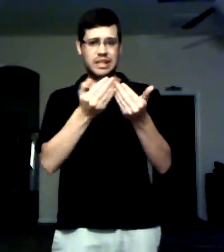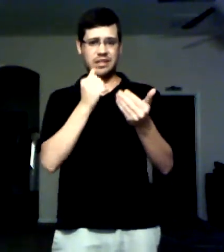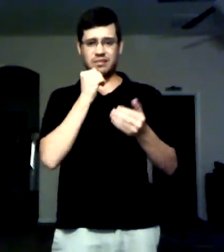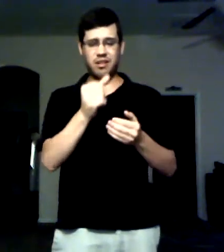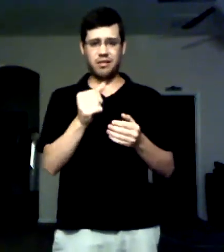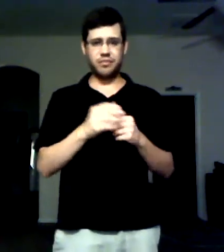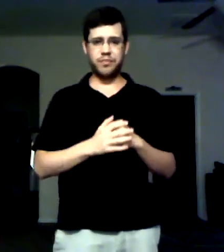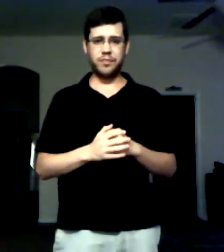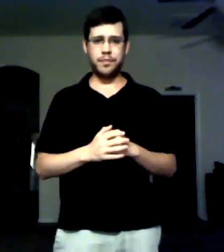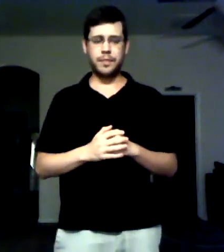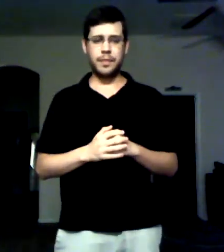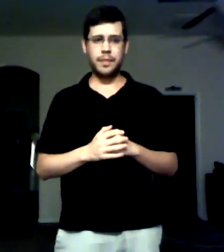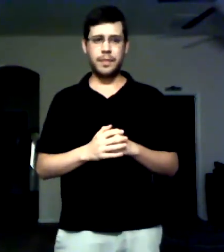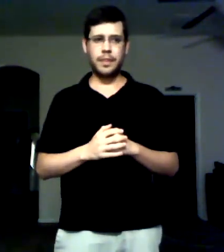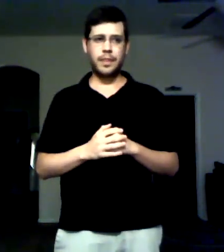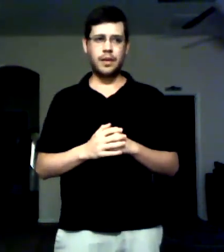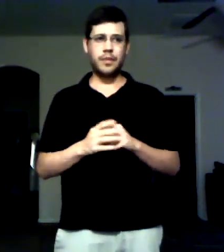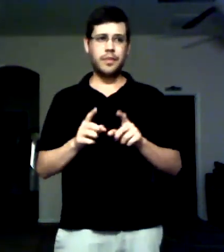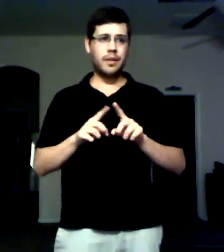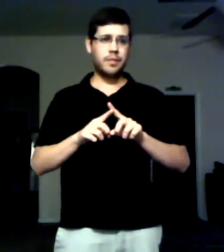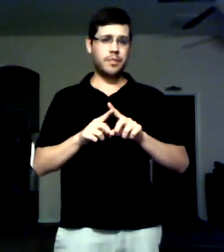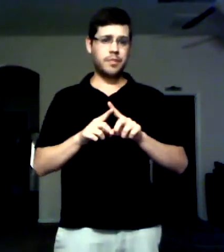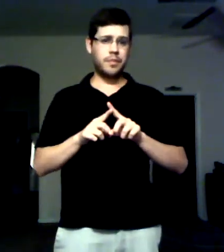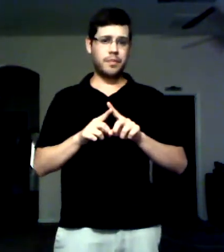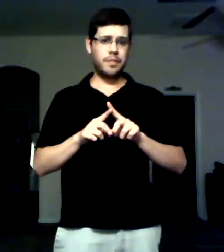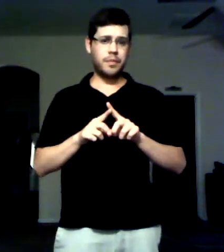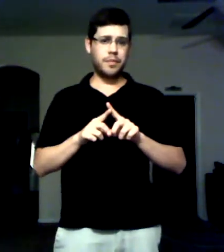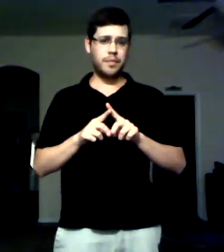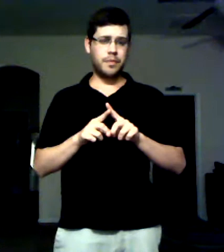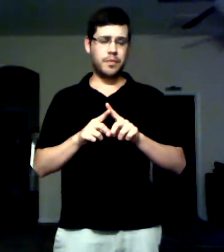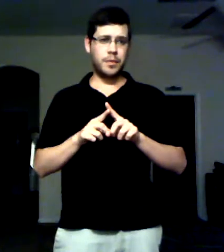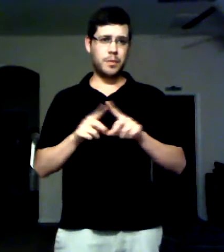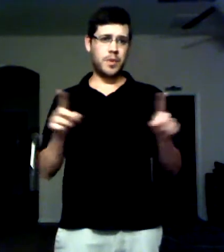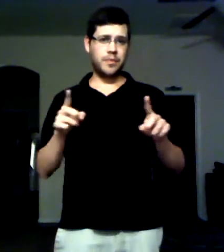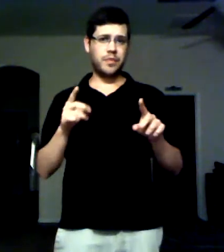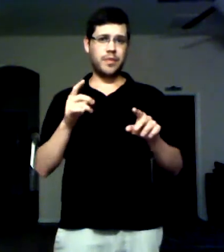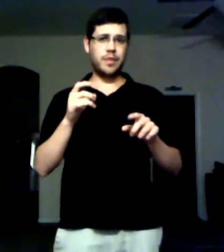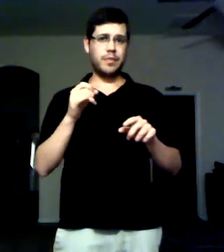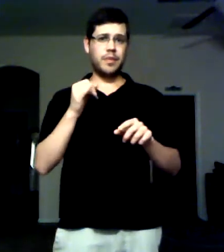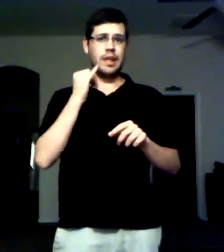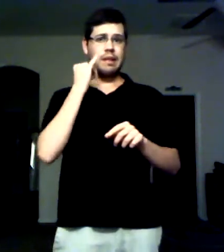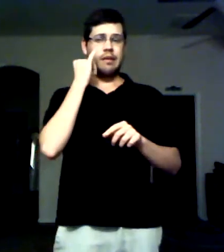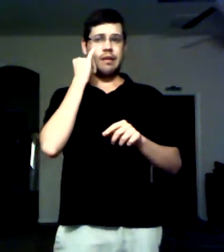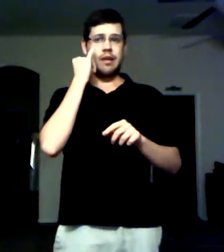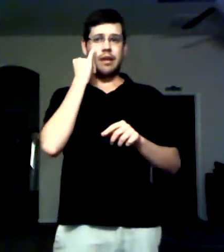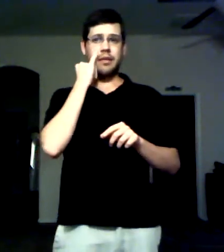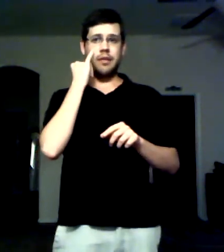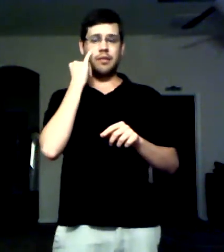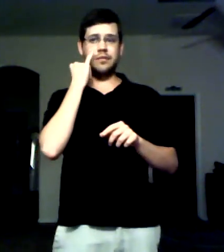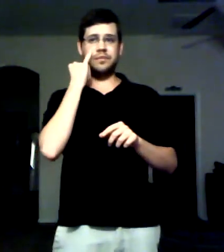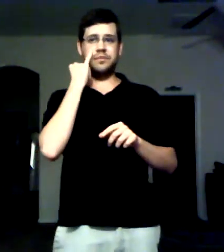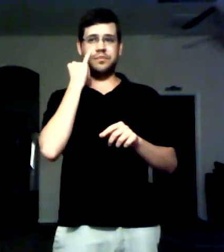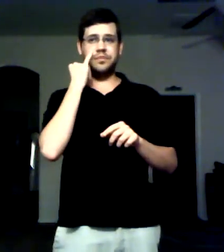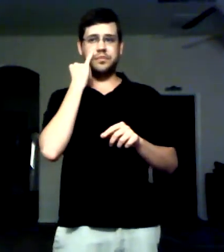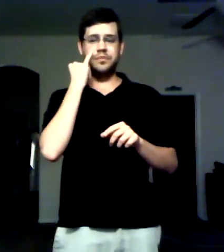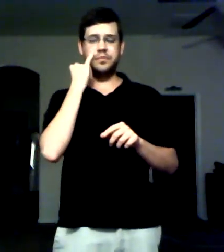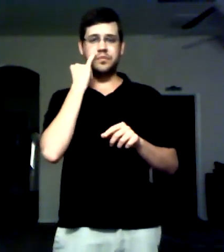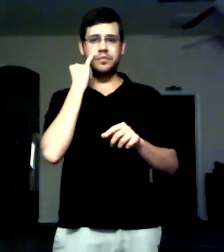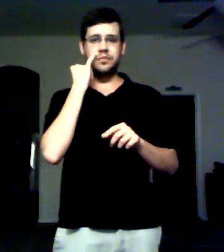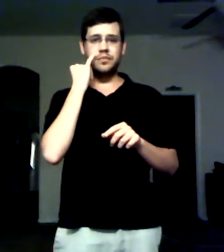But a drawback is that it is also a little more difficult to repair if you do get it punctured. If a big wind blows it off your shoulders and hits a rock and